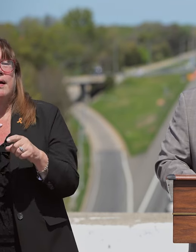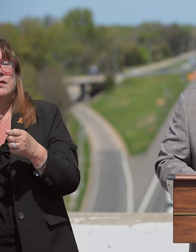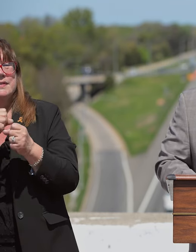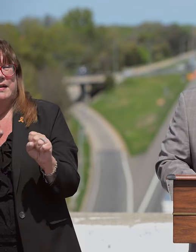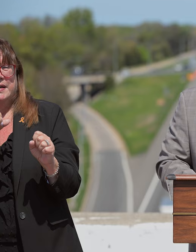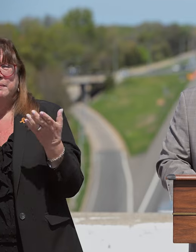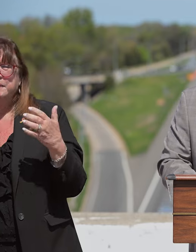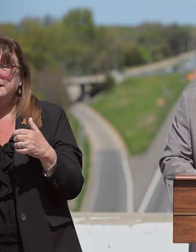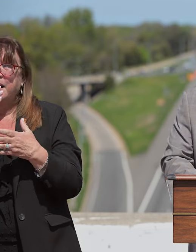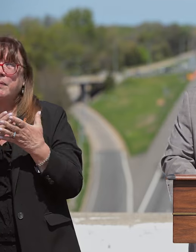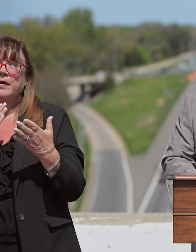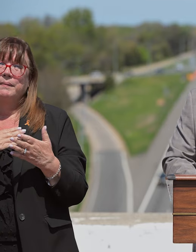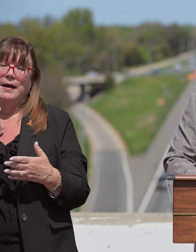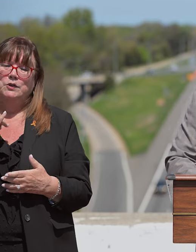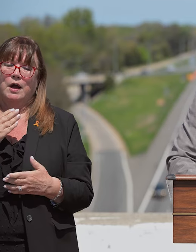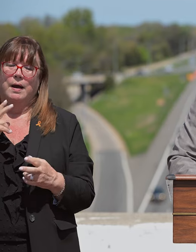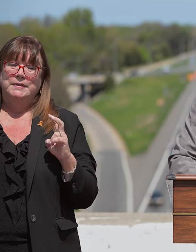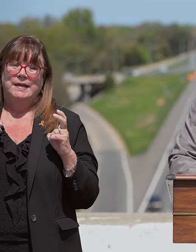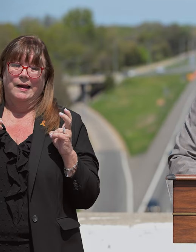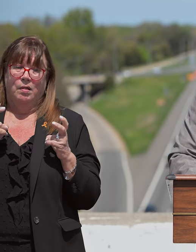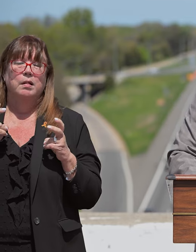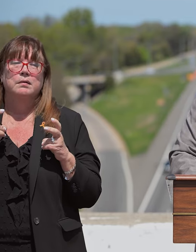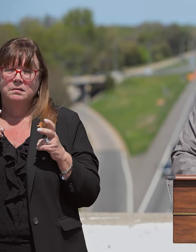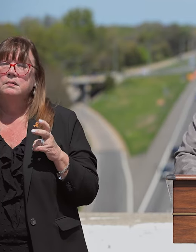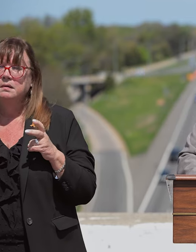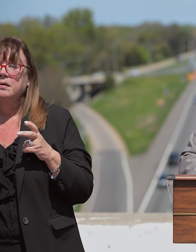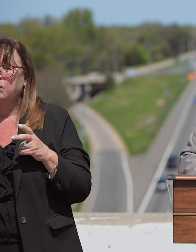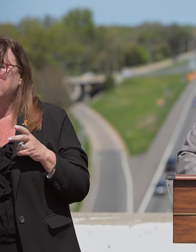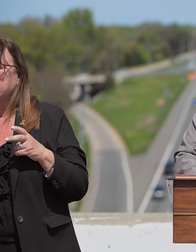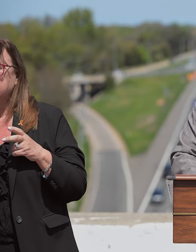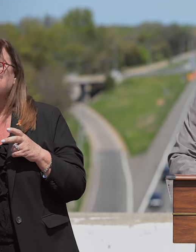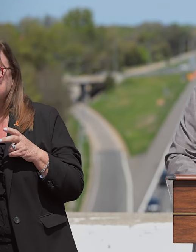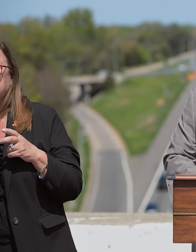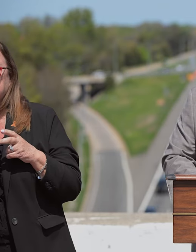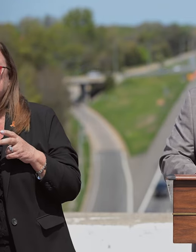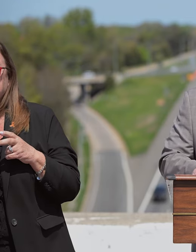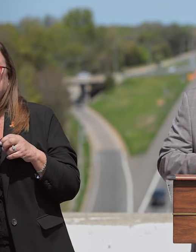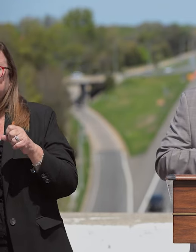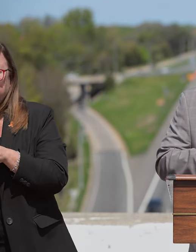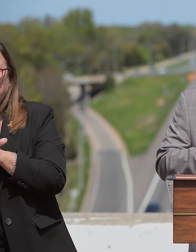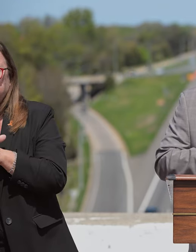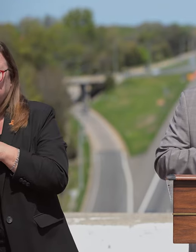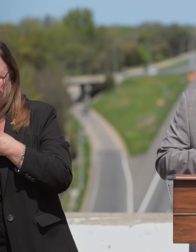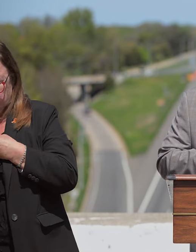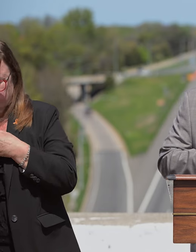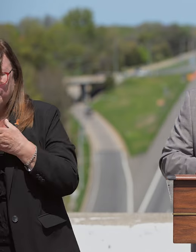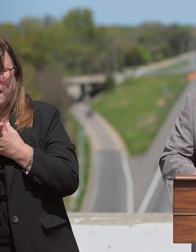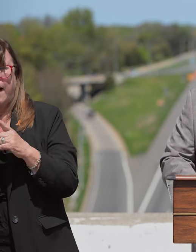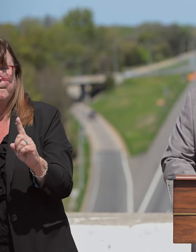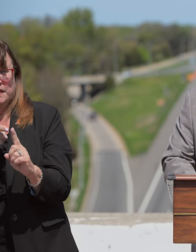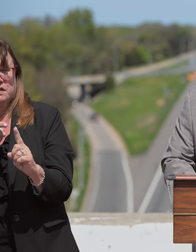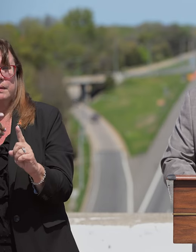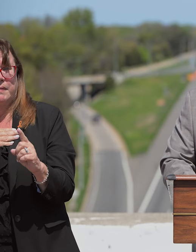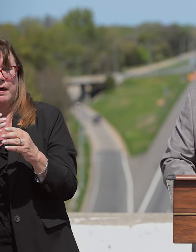may not be part of my job title, it is 100% fully in my mission and